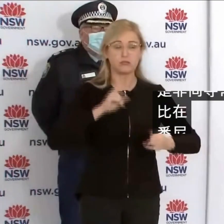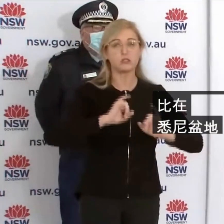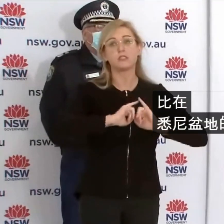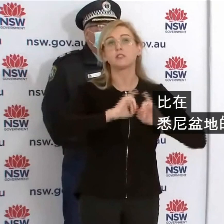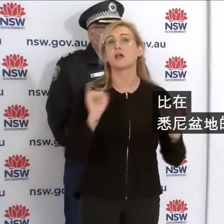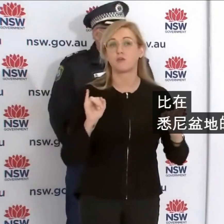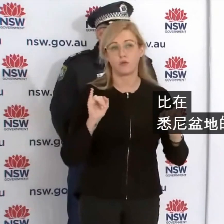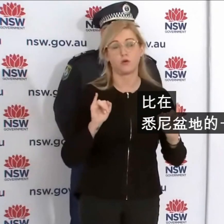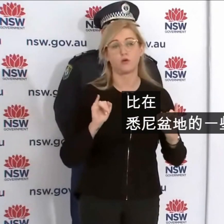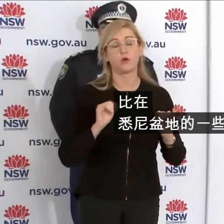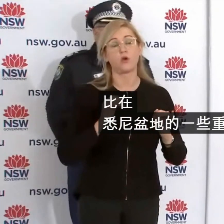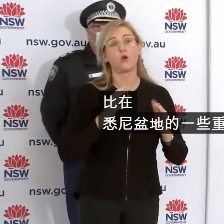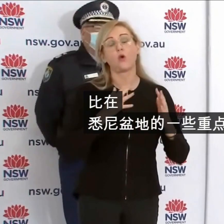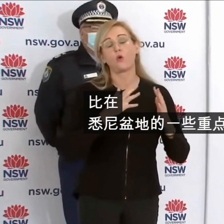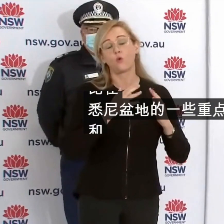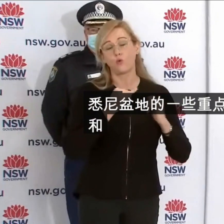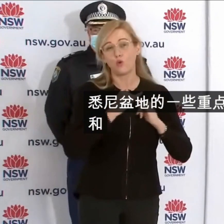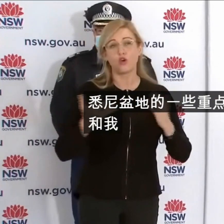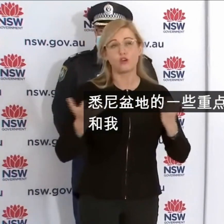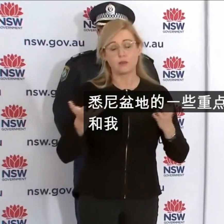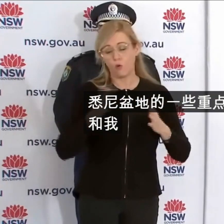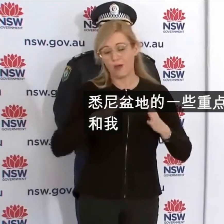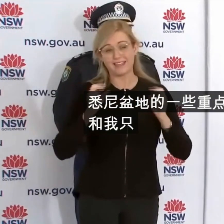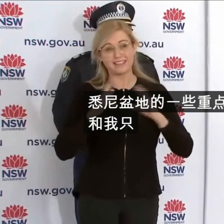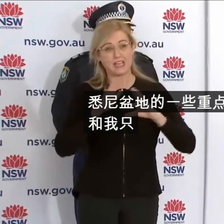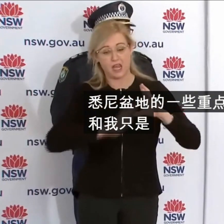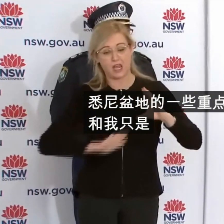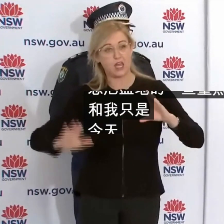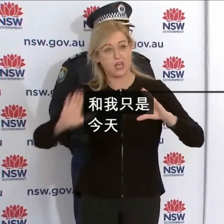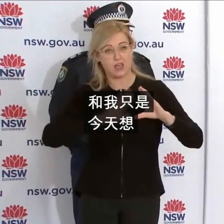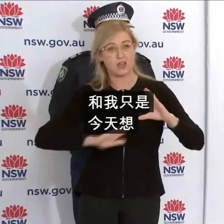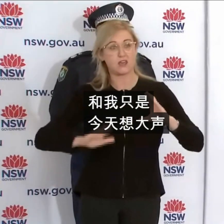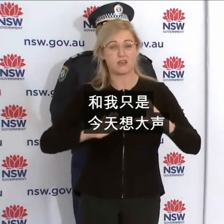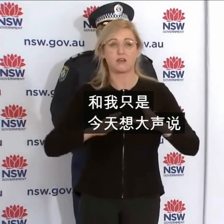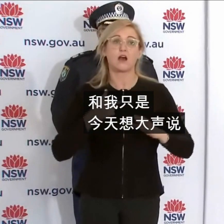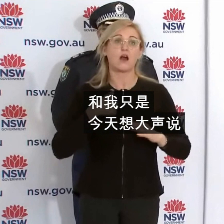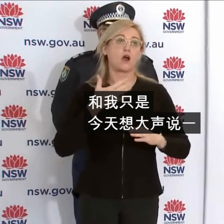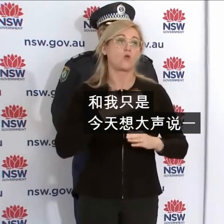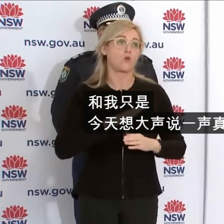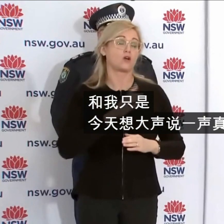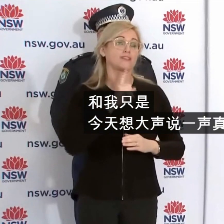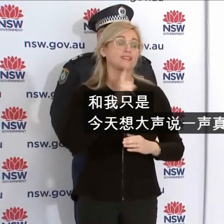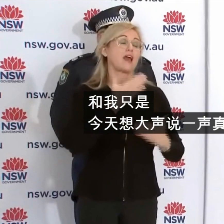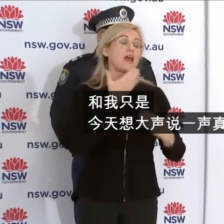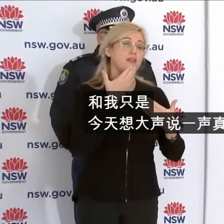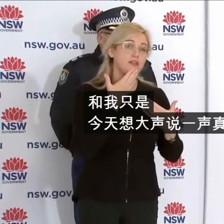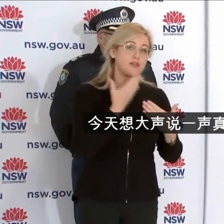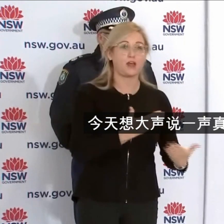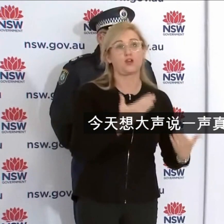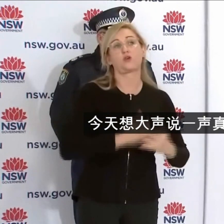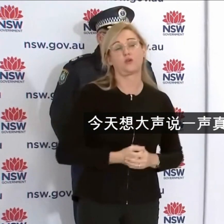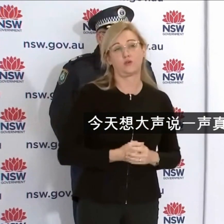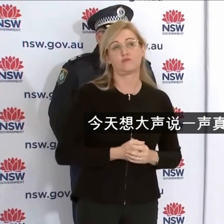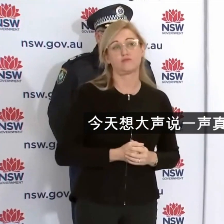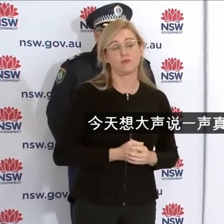of the Sydney Basin, the focus LGAs of Sydney Basin. And I just want to do a big shout out today to say a sincere thank you.